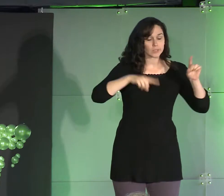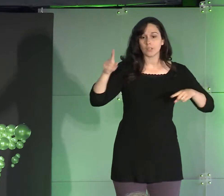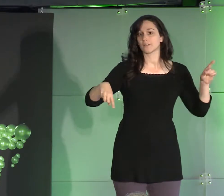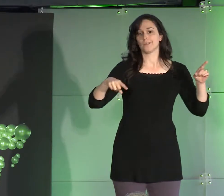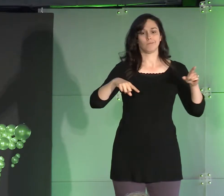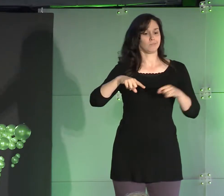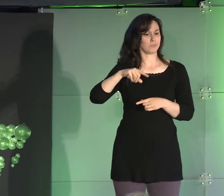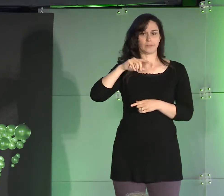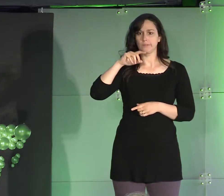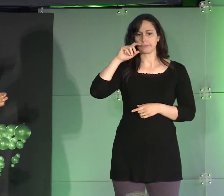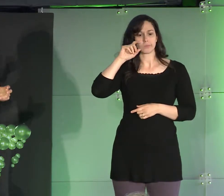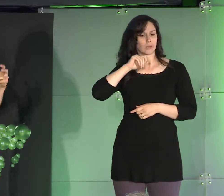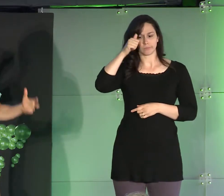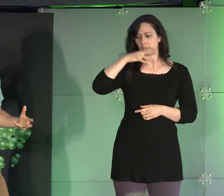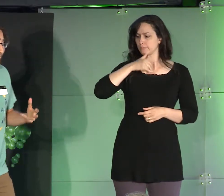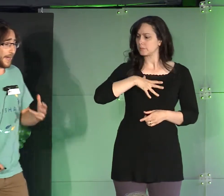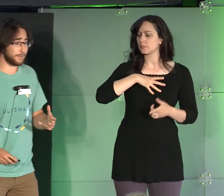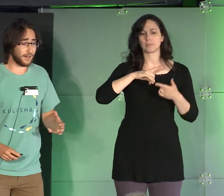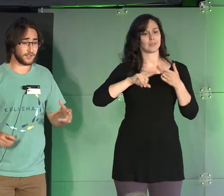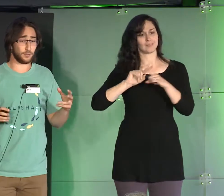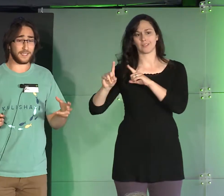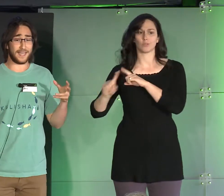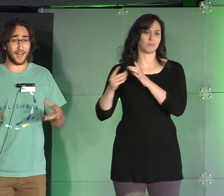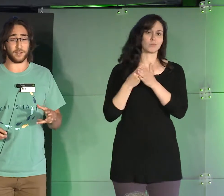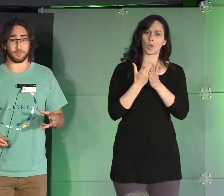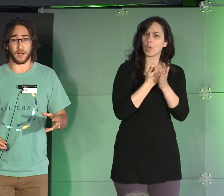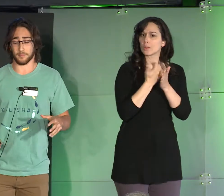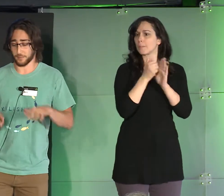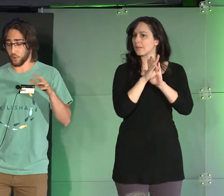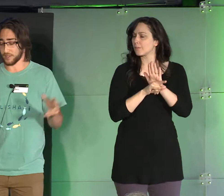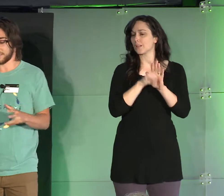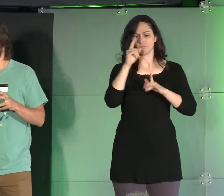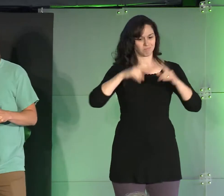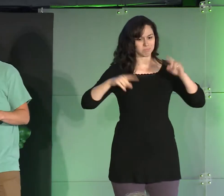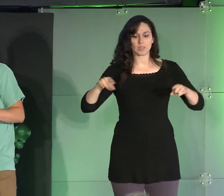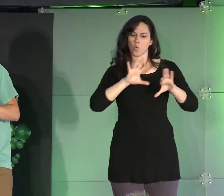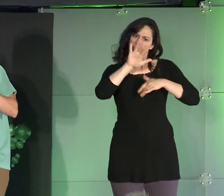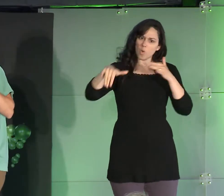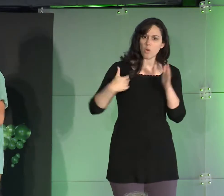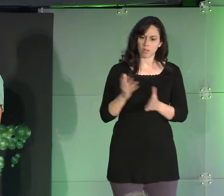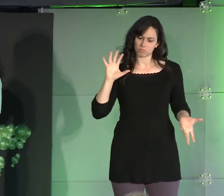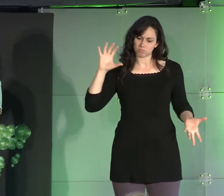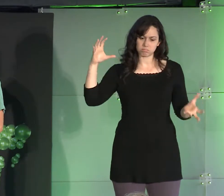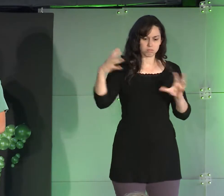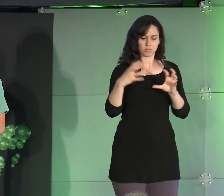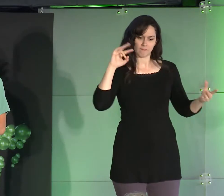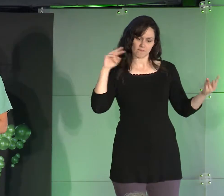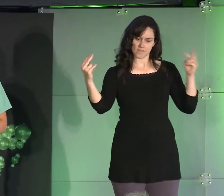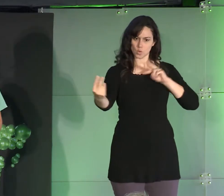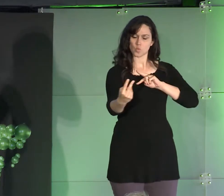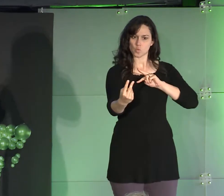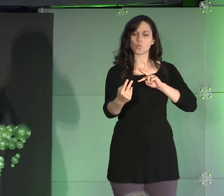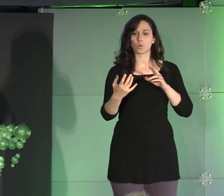gender backgrounds, different socioeconomic backgrounds, and really tackle this problem from a holistic view. We brought on Maya and